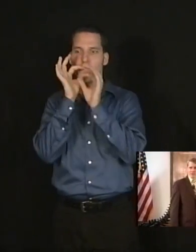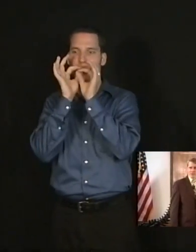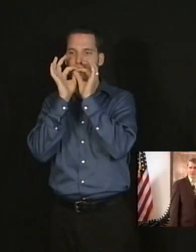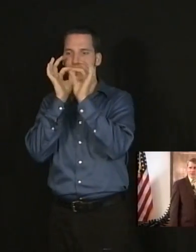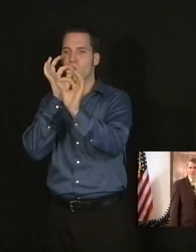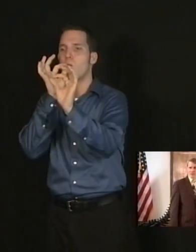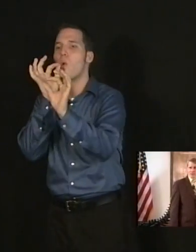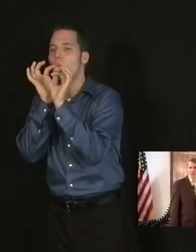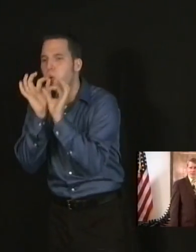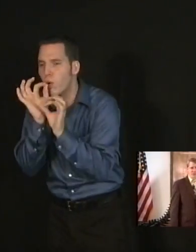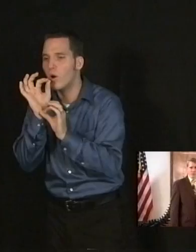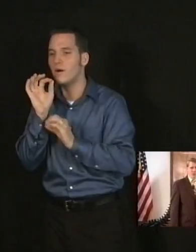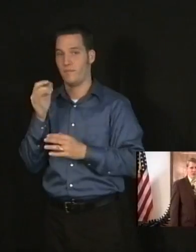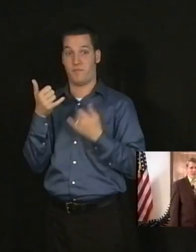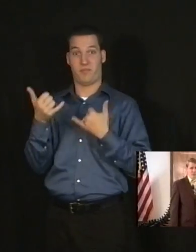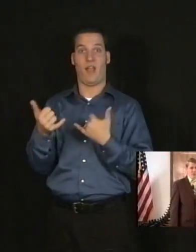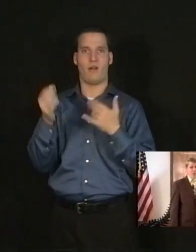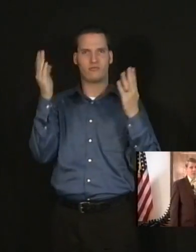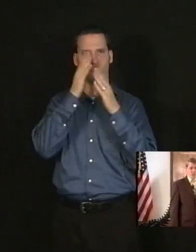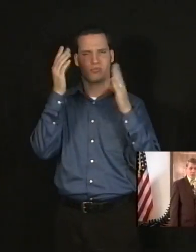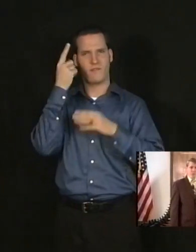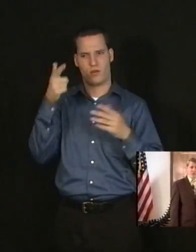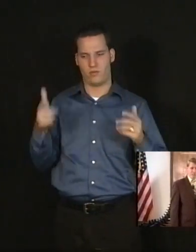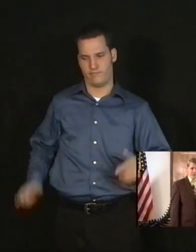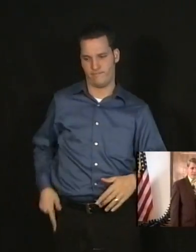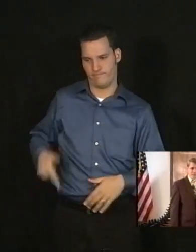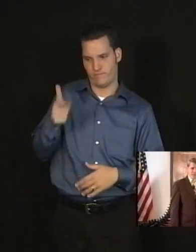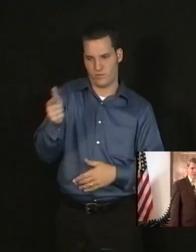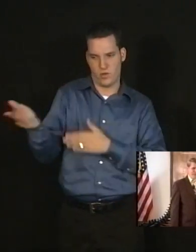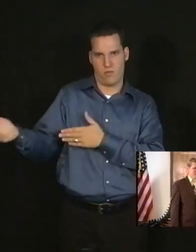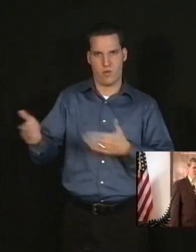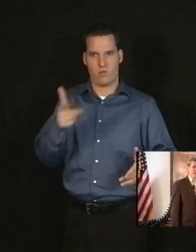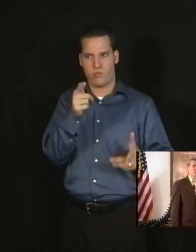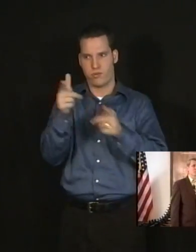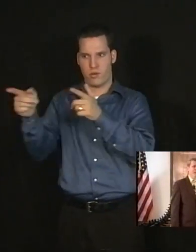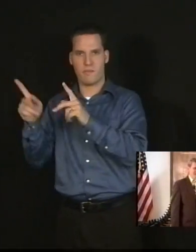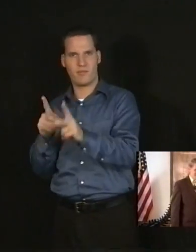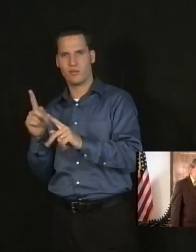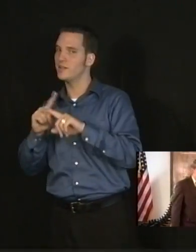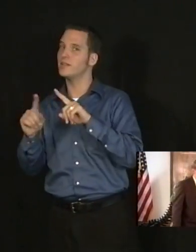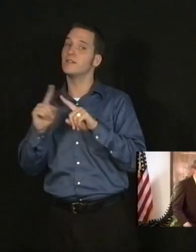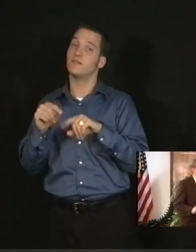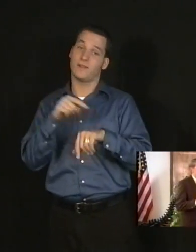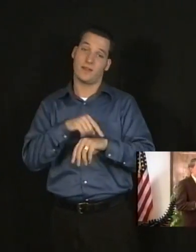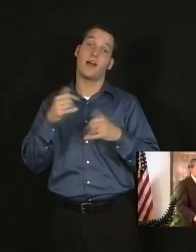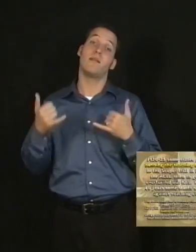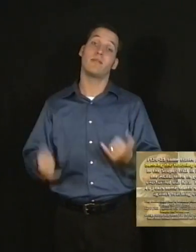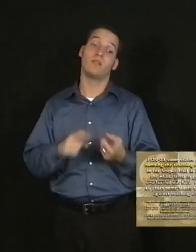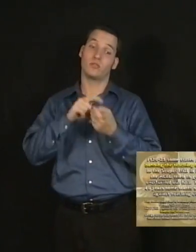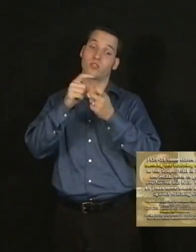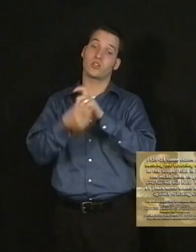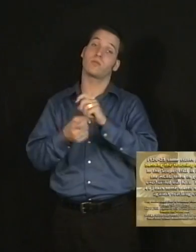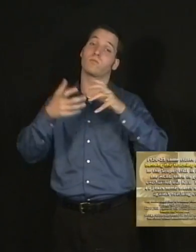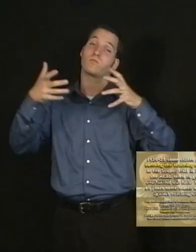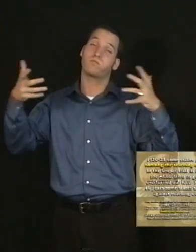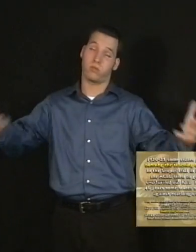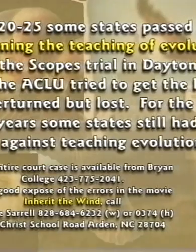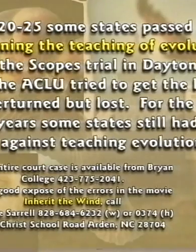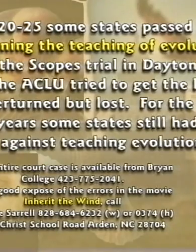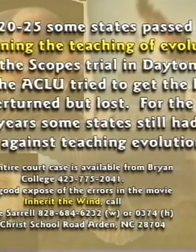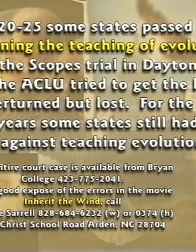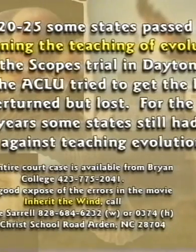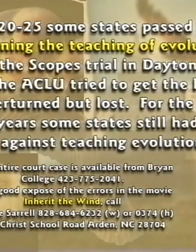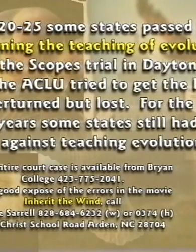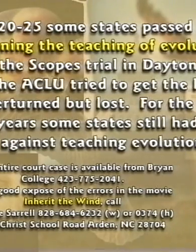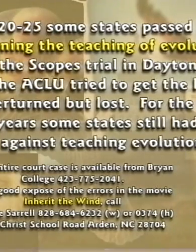people. It's a different world, and some of you older folks know what I'm talking about. It has changed radically. In 1925,